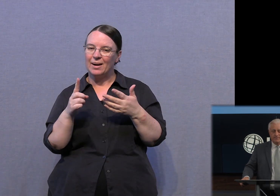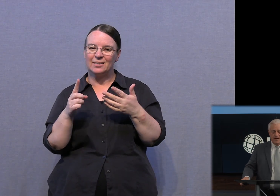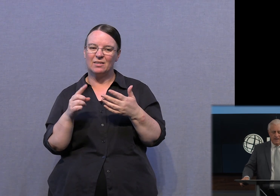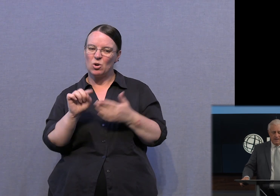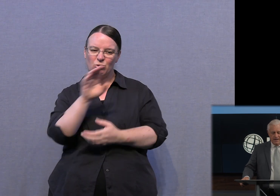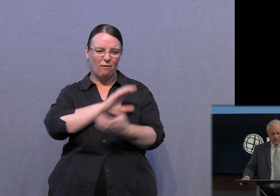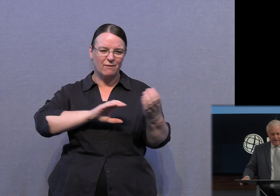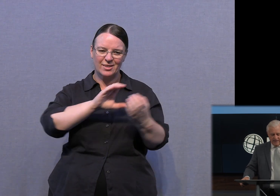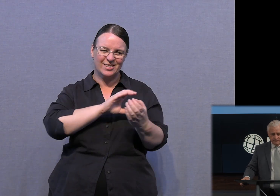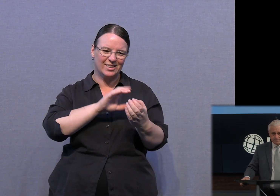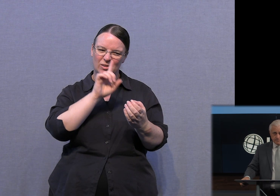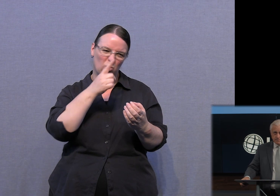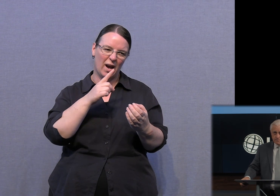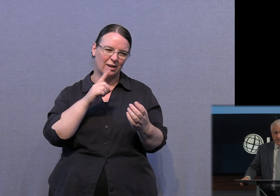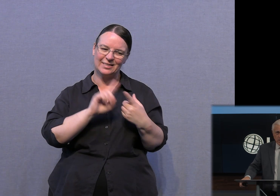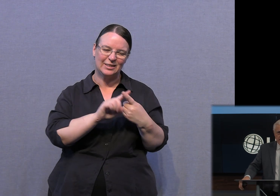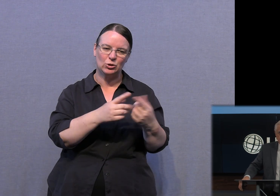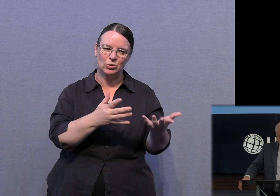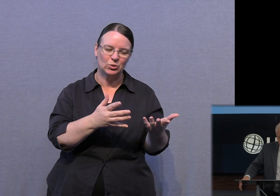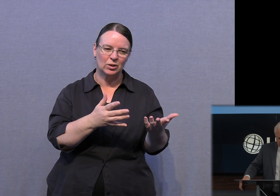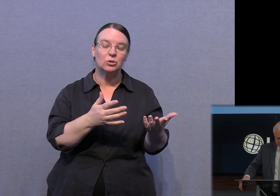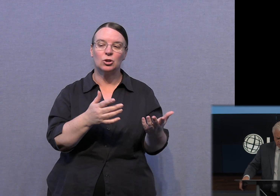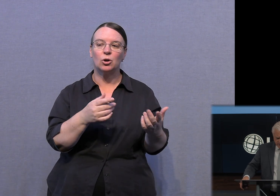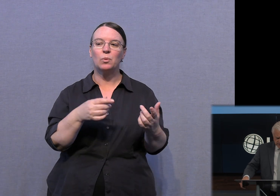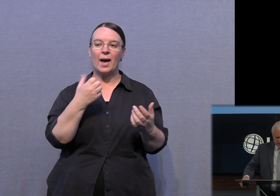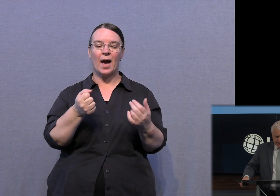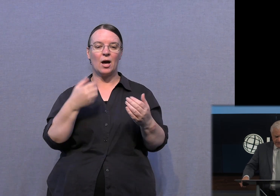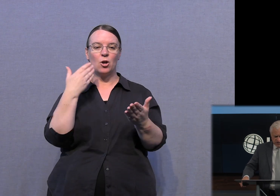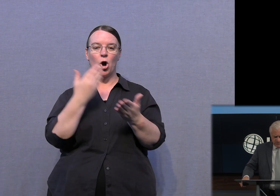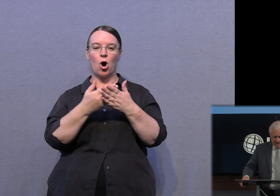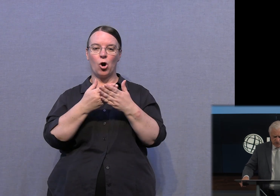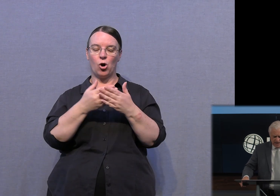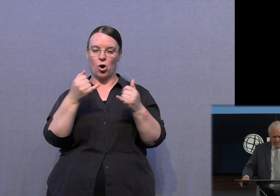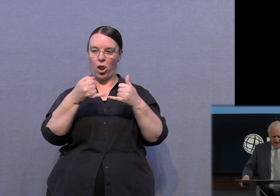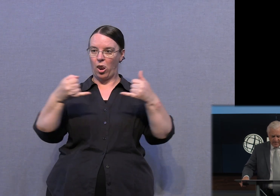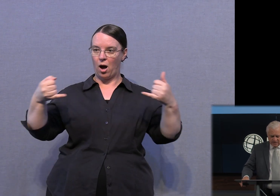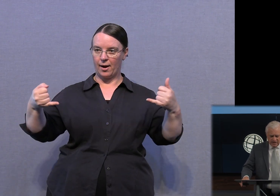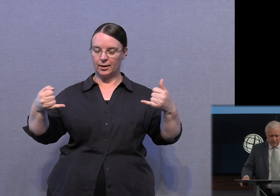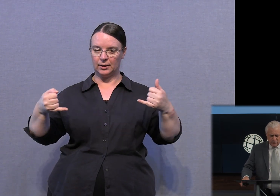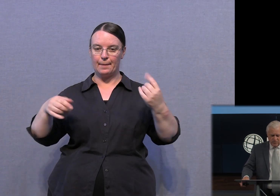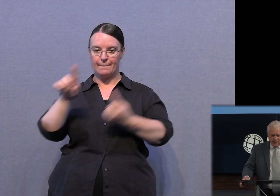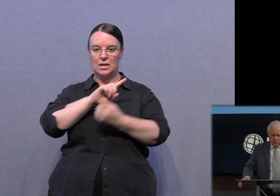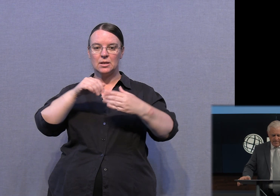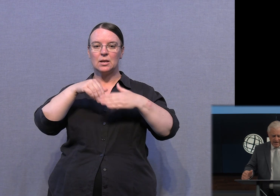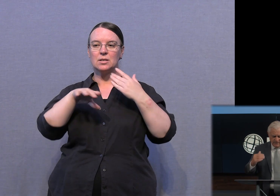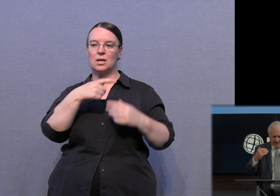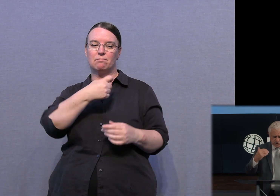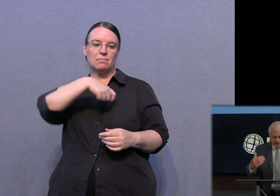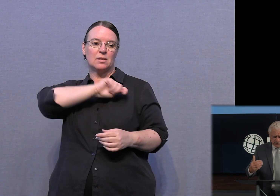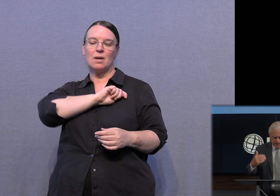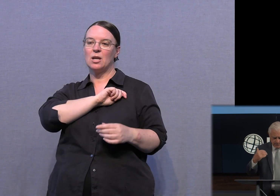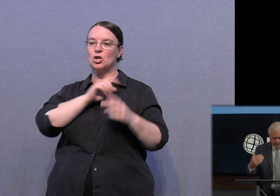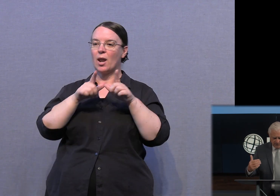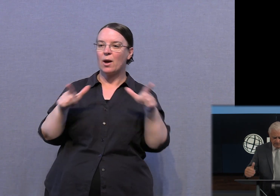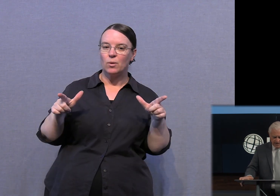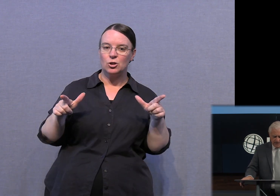person. Instead, we did an online service in Spanish. And I'm happy to tell you, we made an